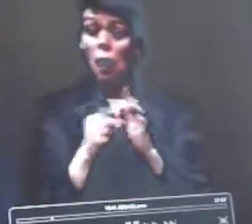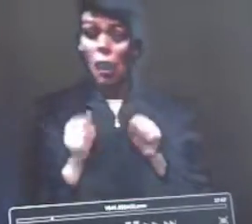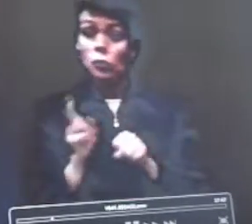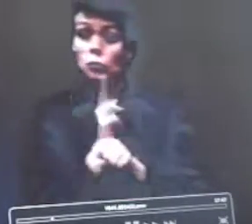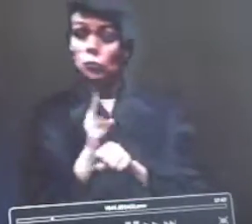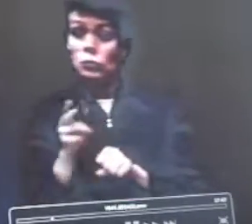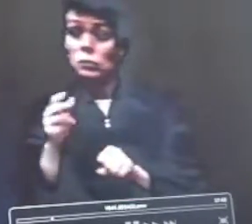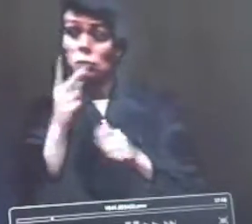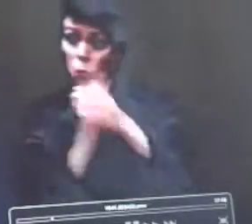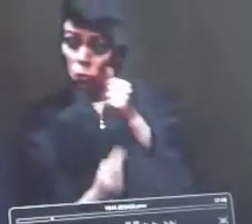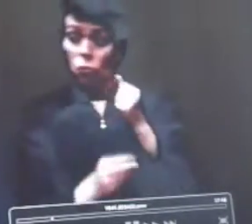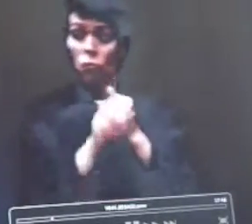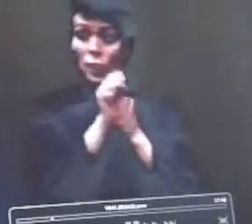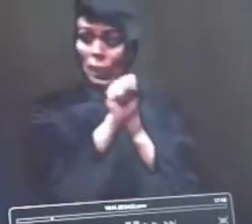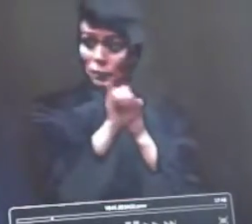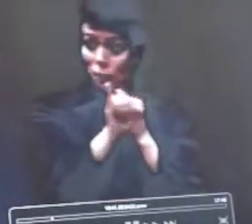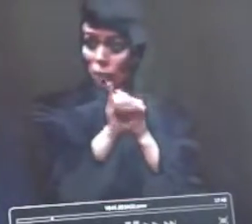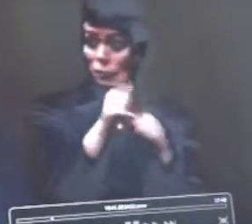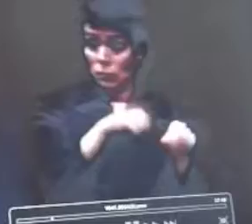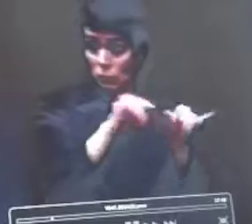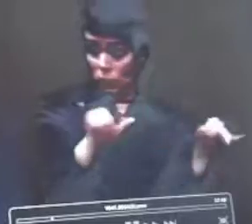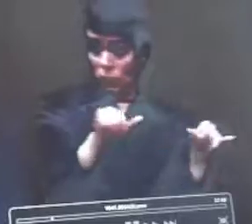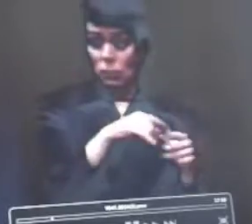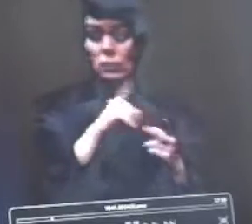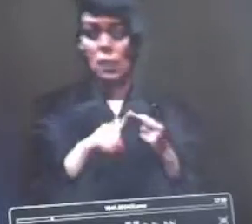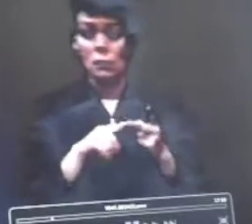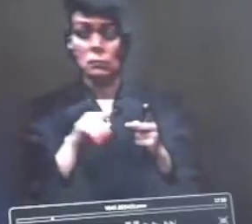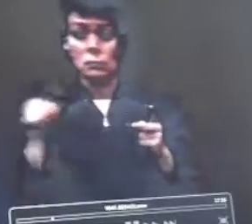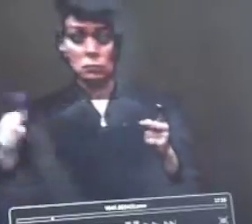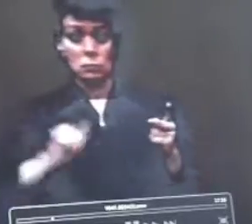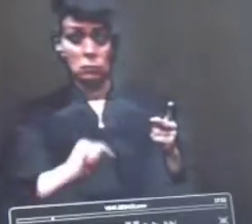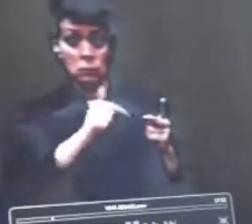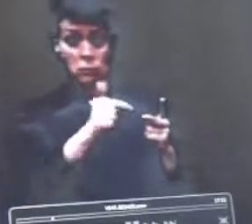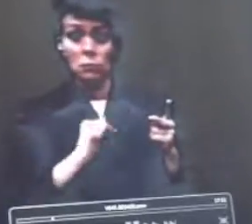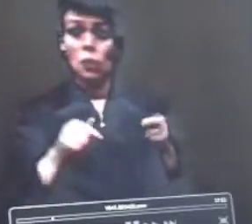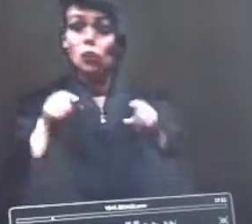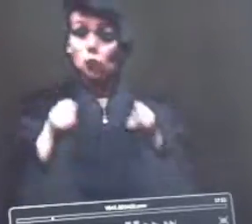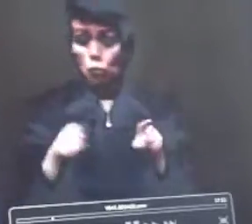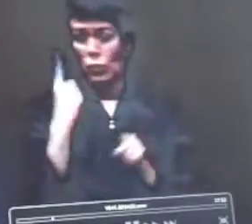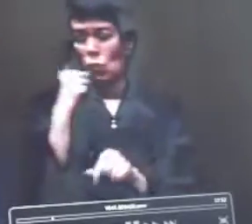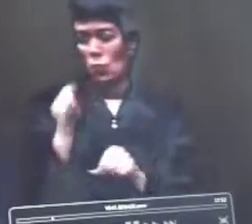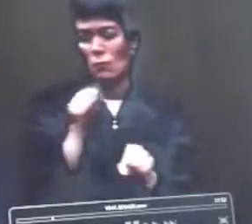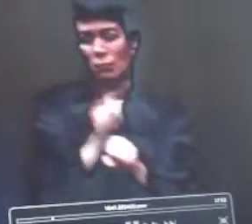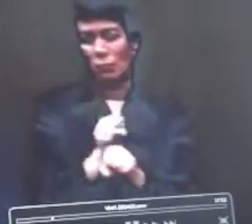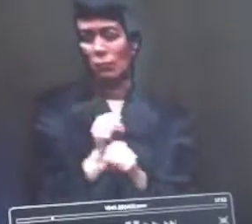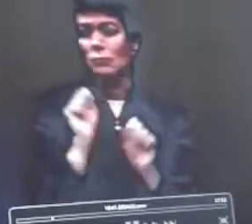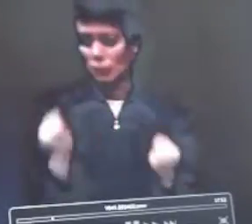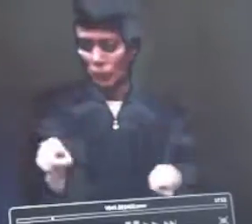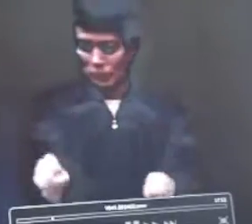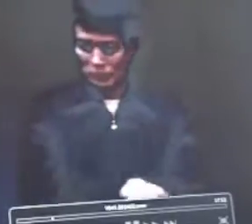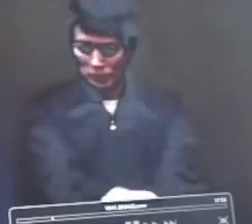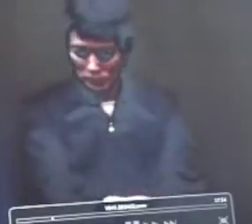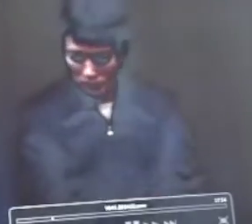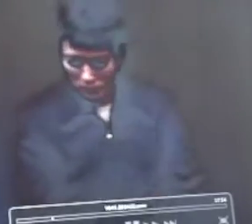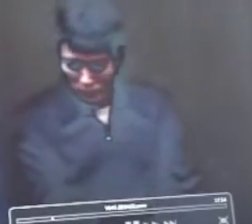consecutive interpreting. So that means I use simultaneous and consecutive interpreting during one assignment.